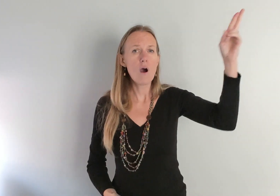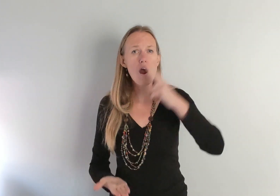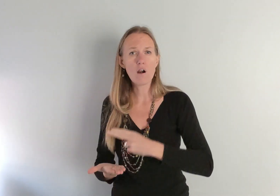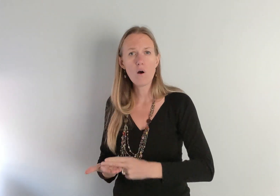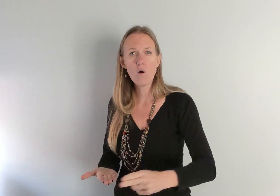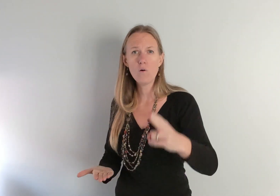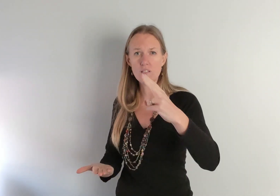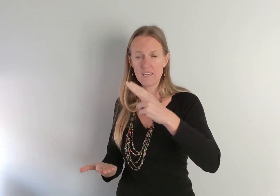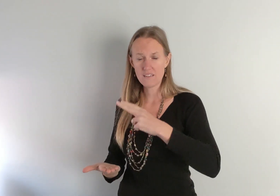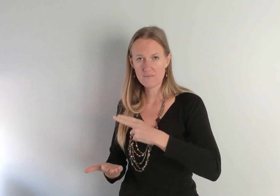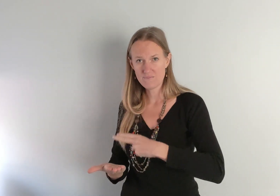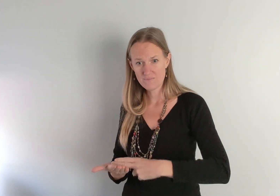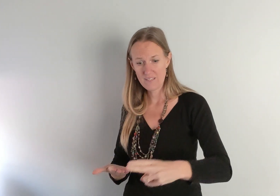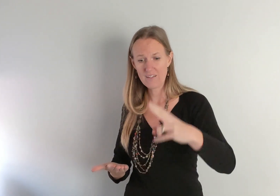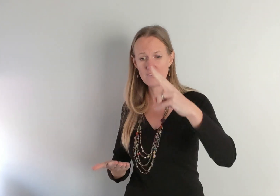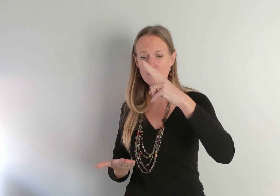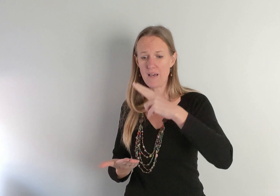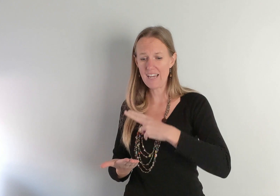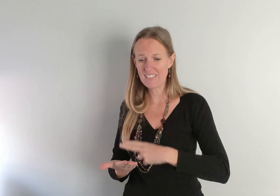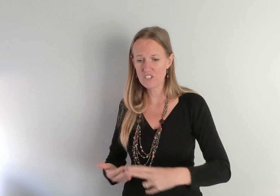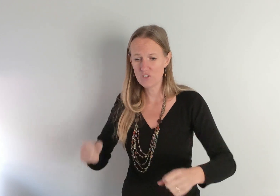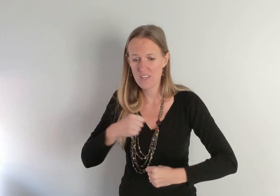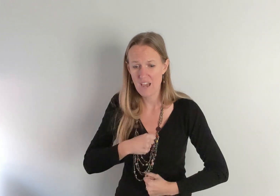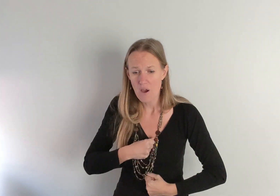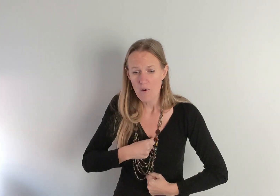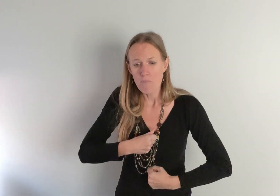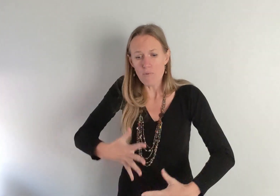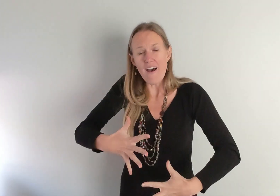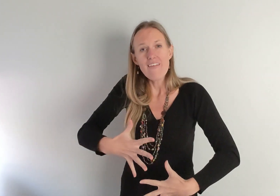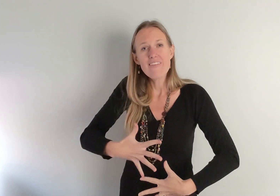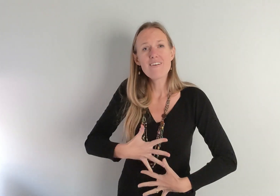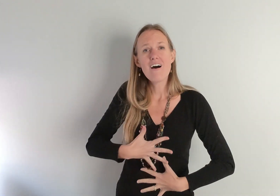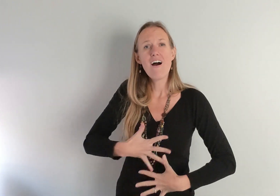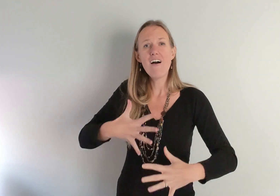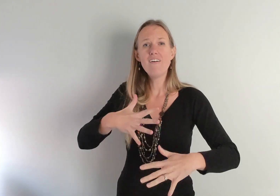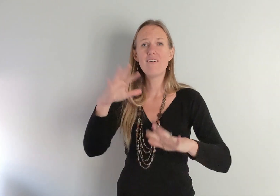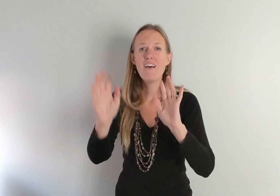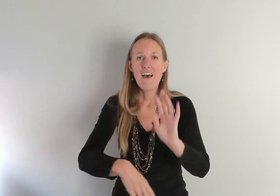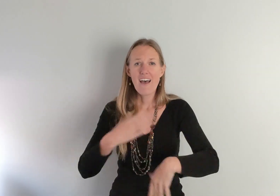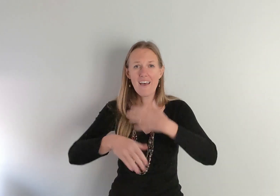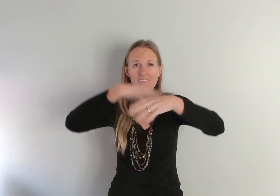are holy. And it goes back into the breath of